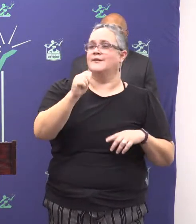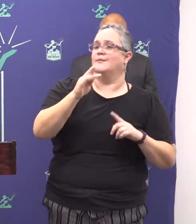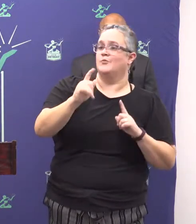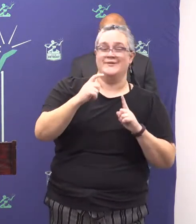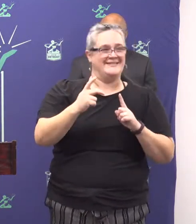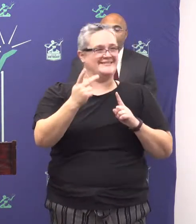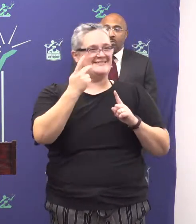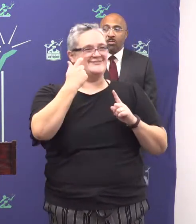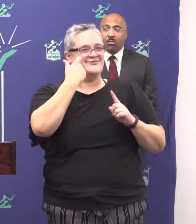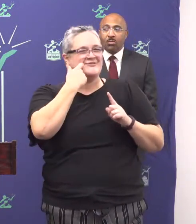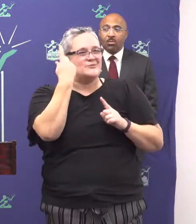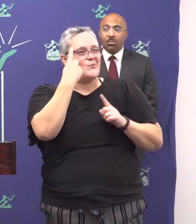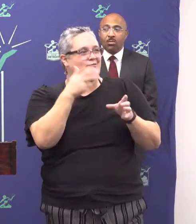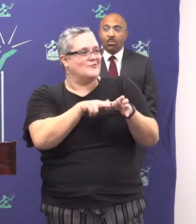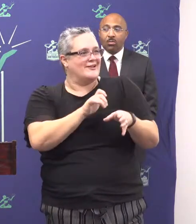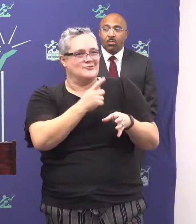stories.